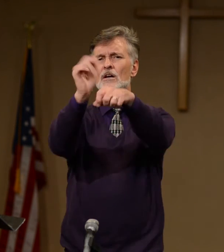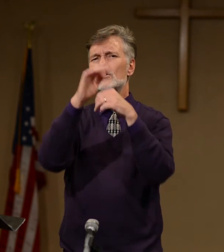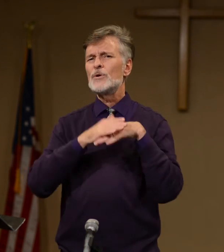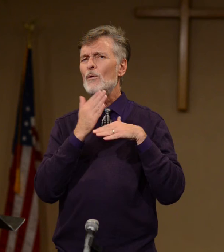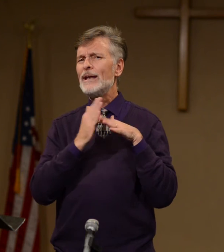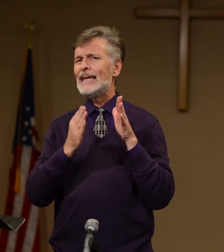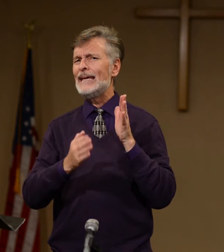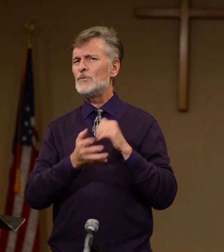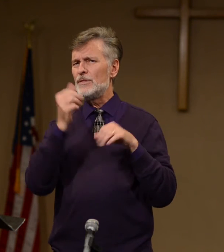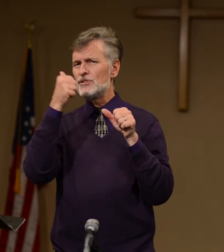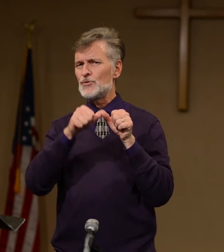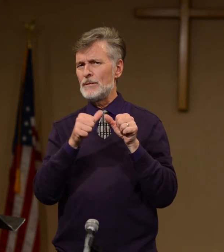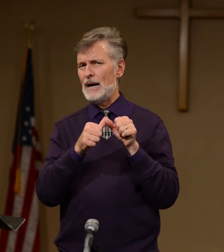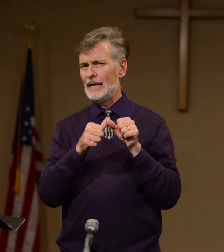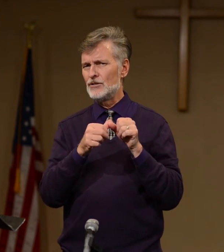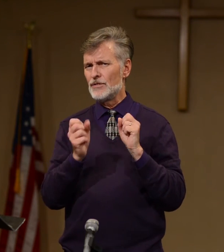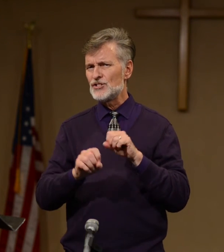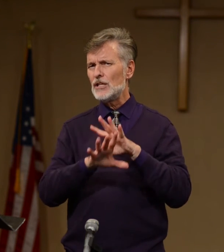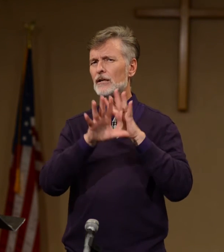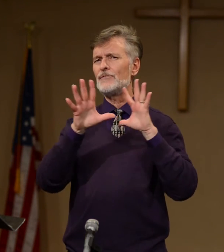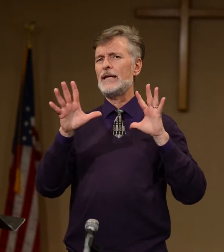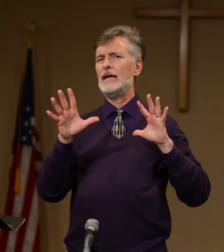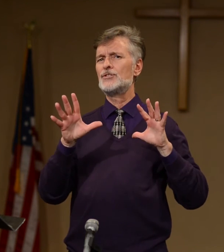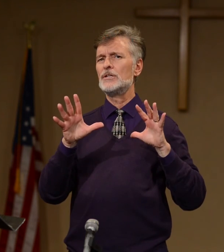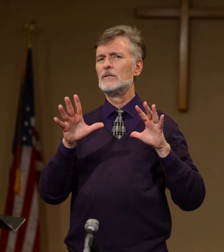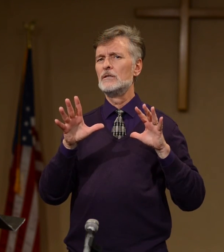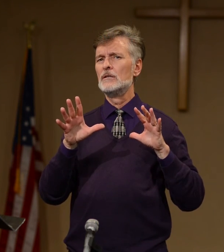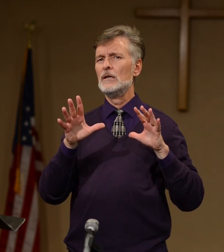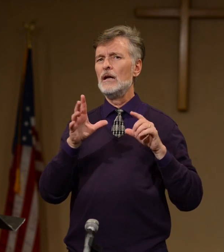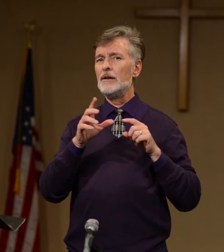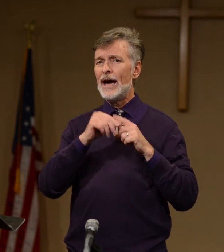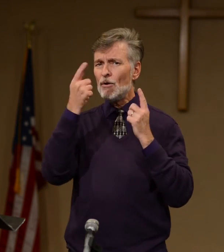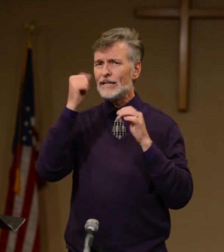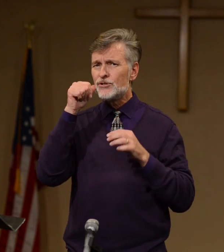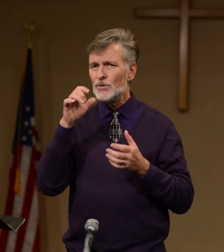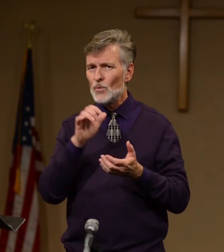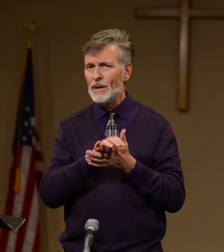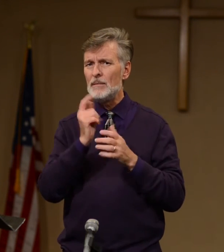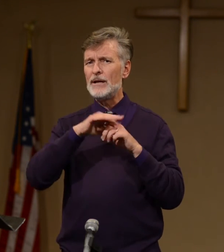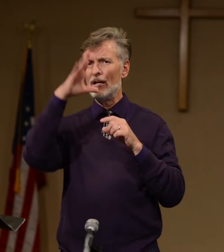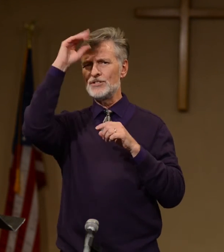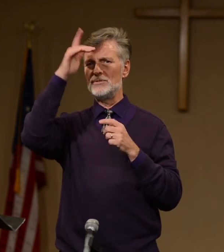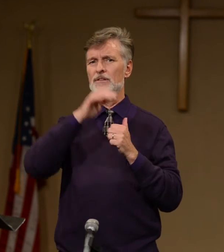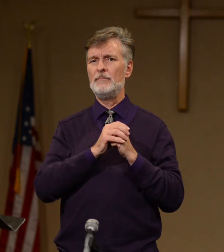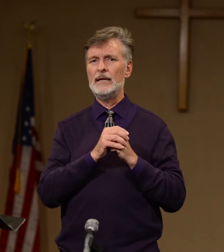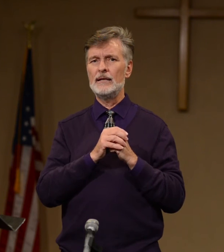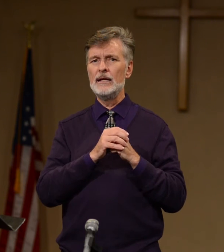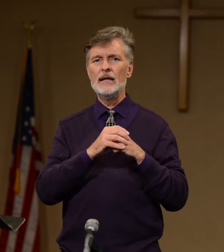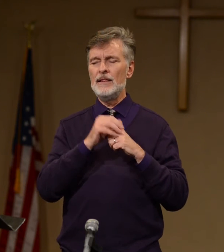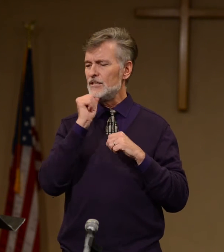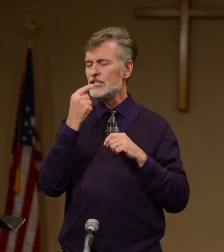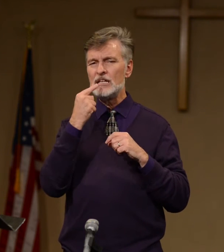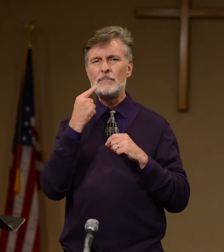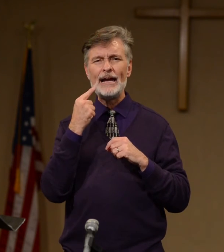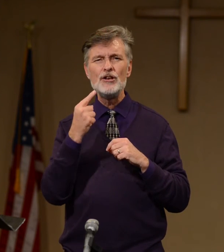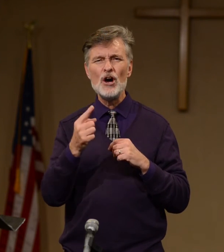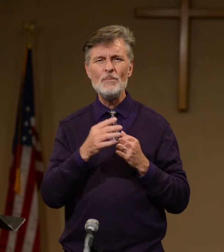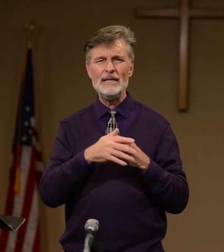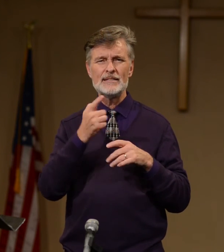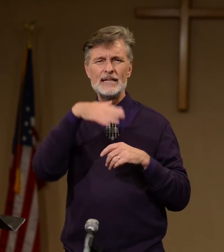So I want to end with this reminder, this clarification. Not only to the women, but also to the men. This is in by no means saying